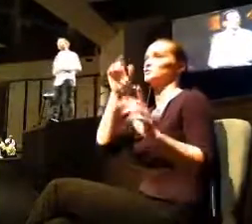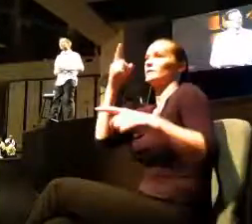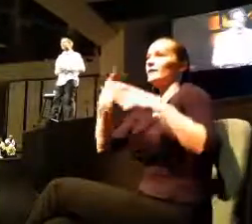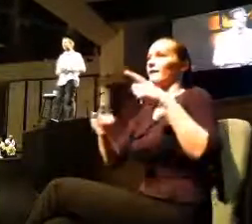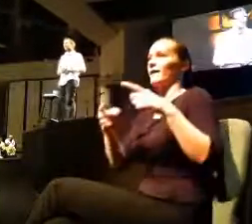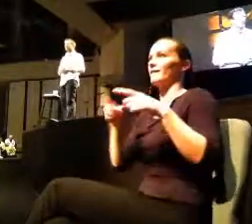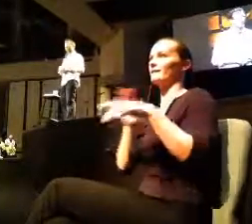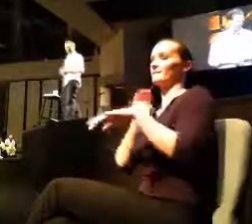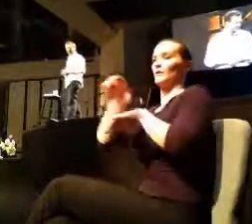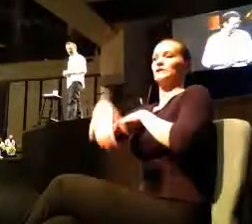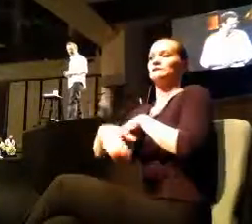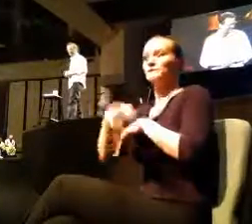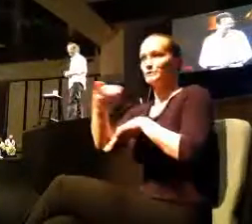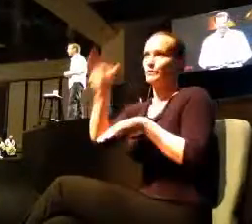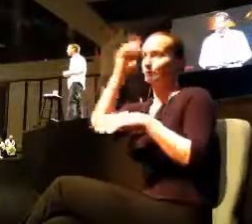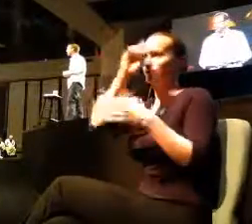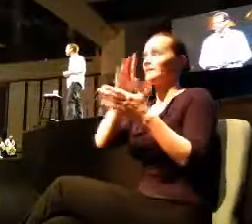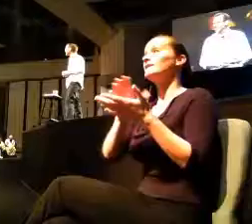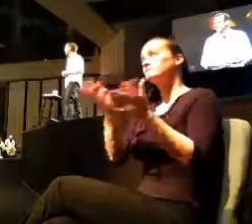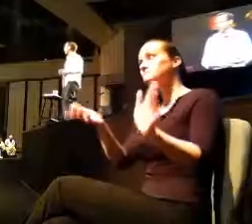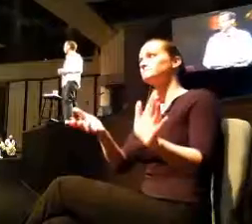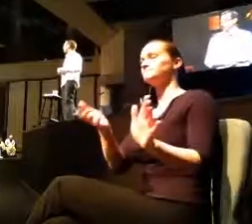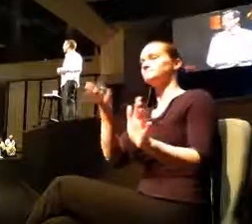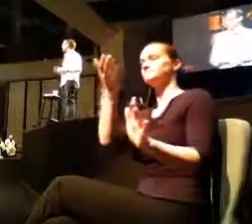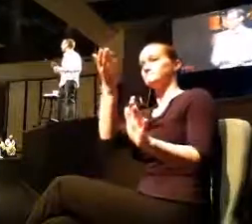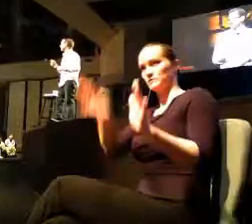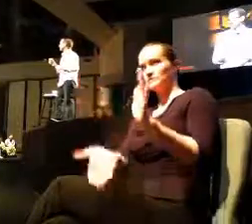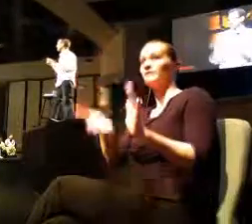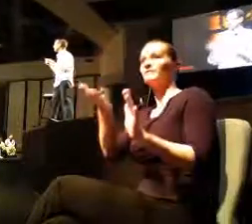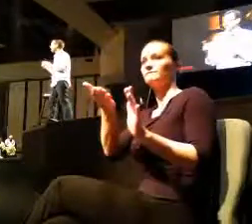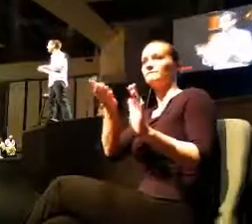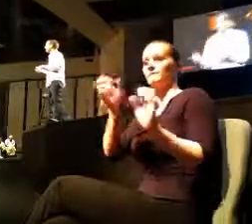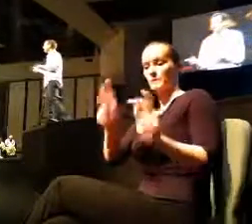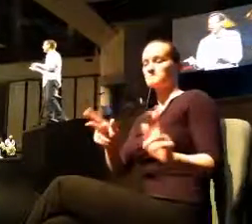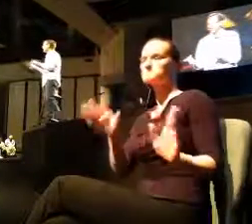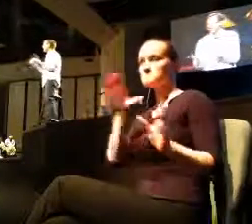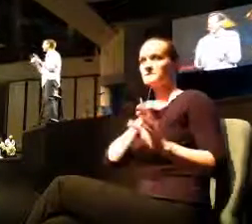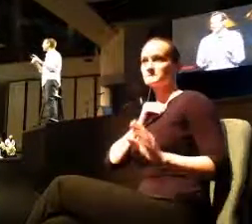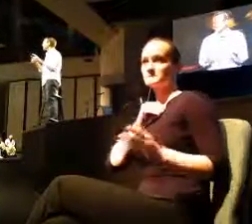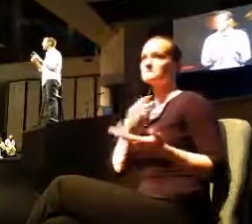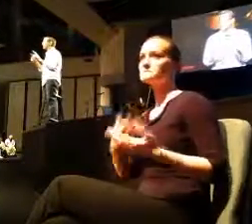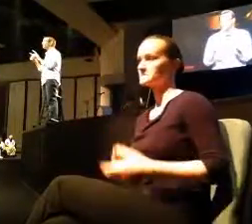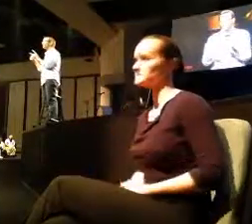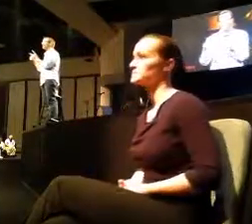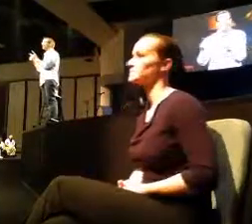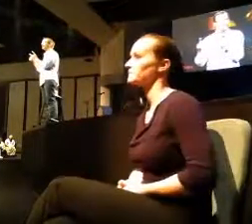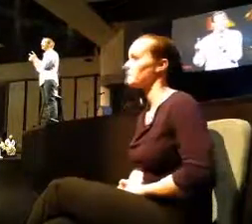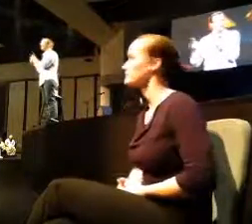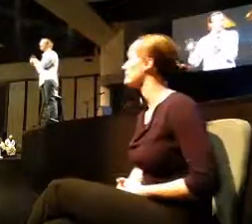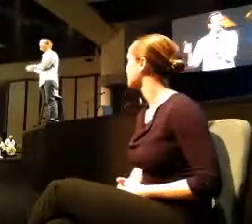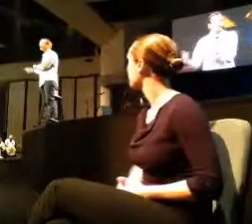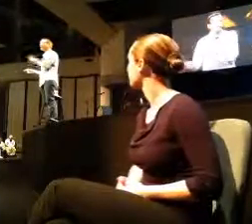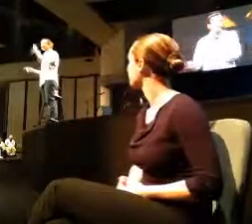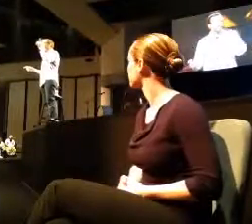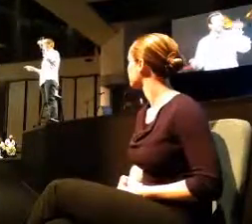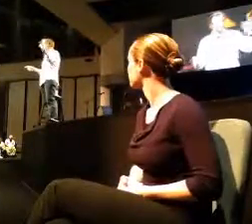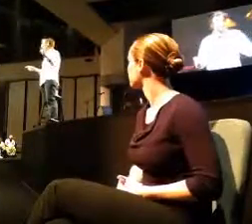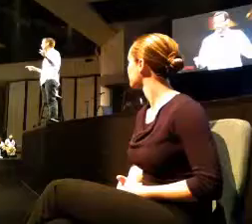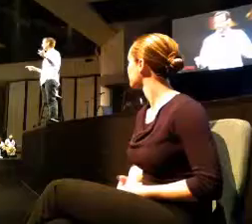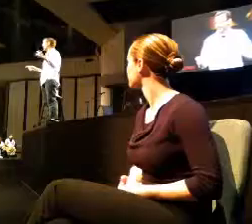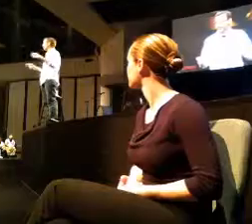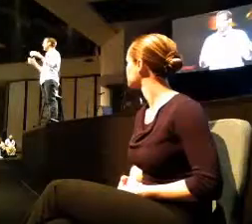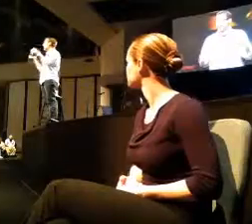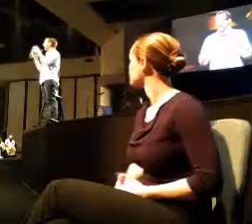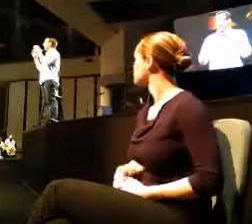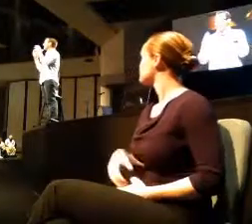moment when Jesus shows up to a city called Sychar, which is interesting because Sychar is a land that was originally given to Joseph by his